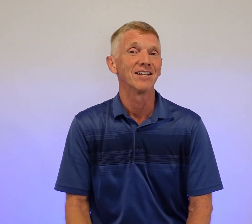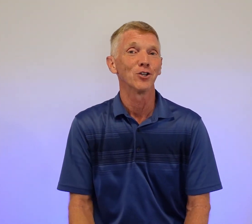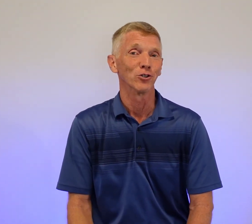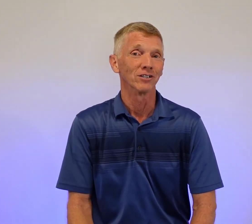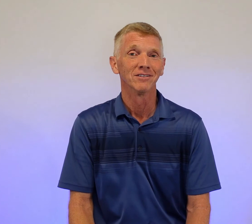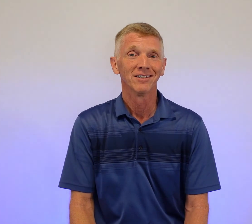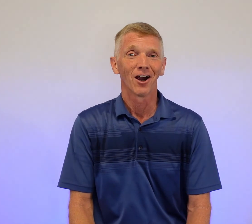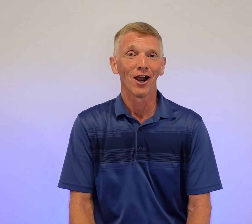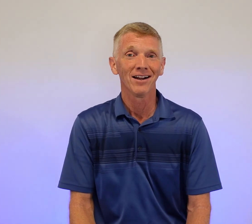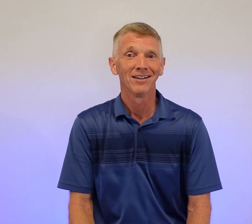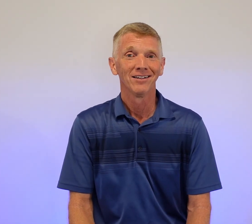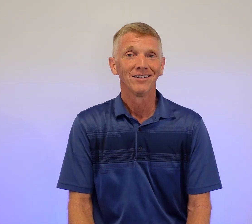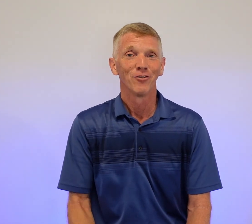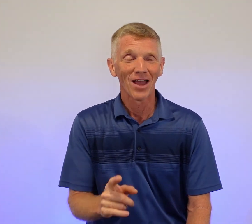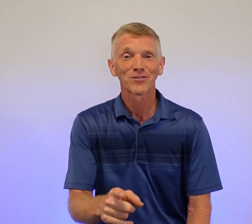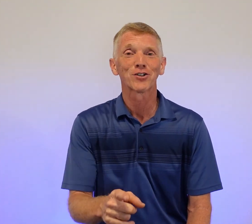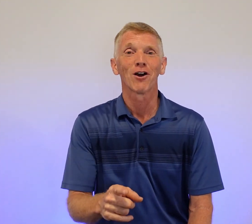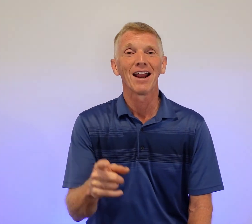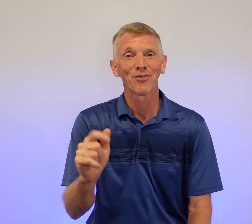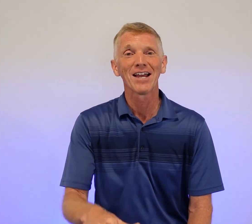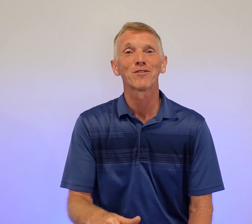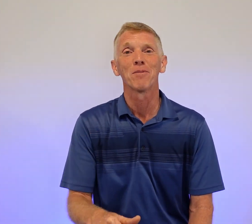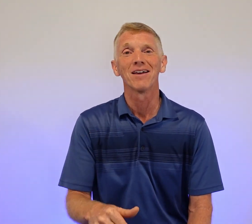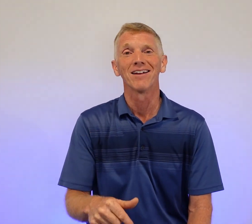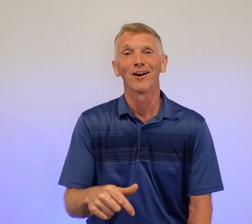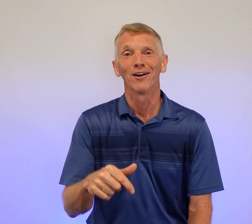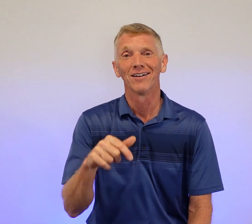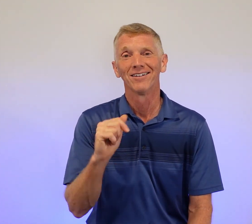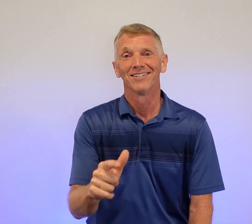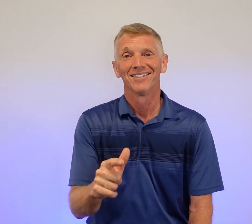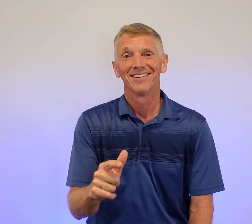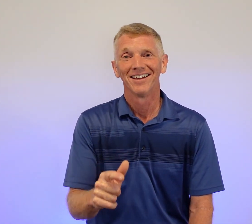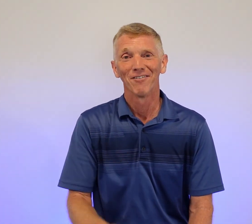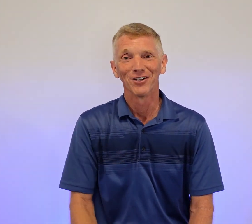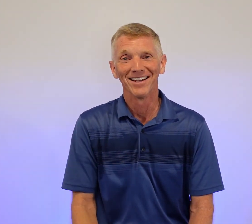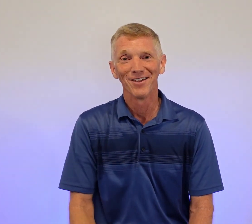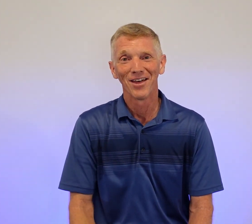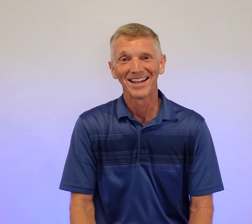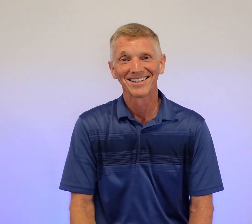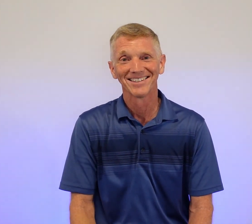learn. All right? Thanks for trying. Thanks for being here. Have a good day. Thanks.